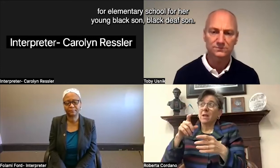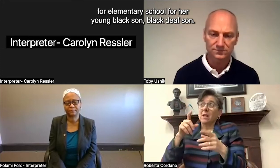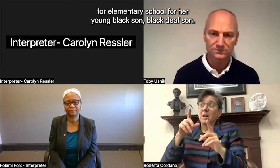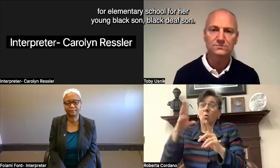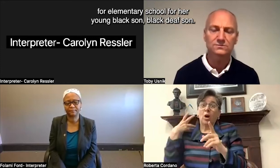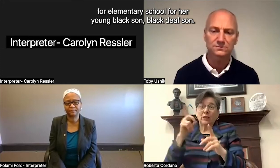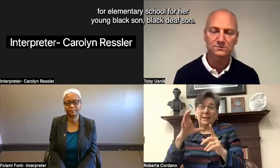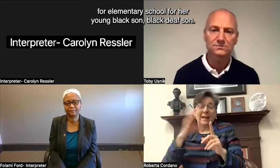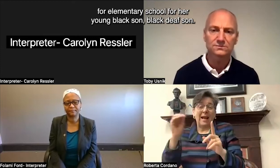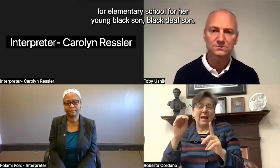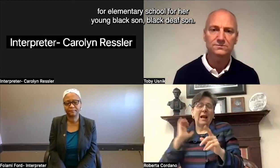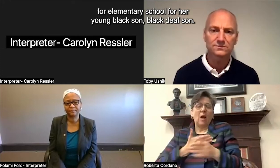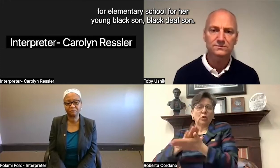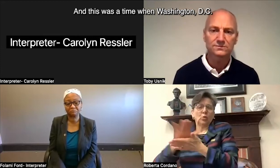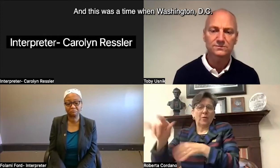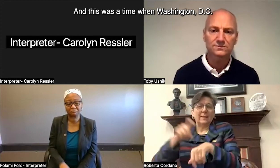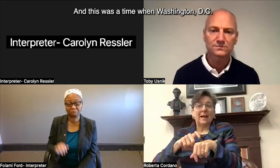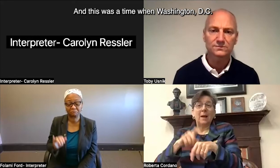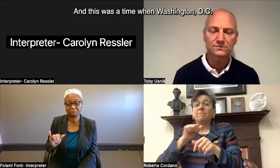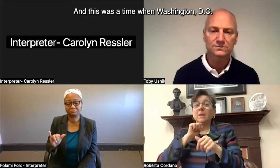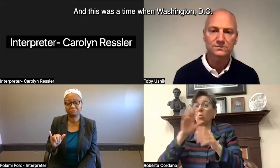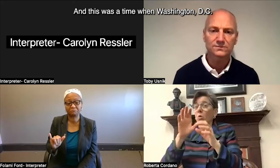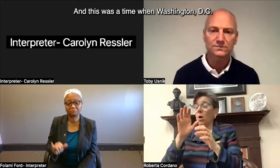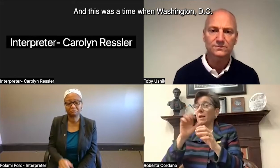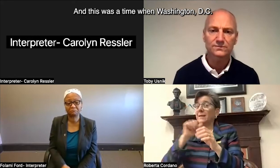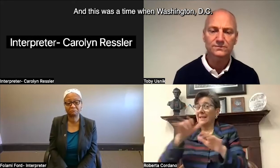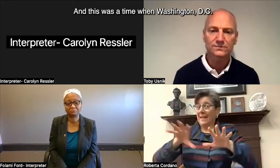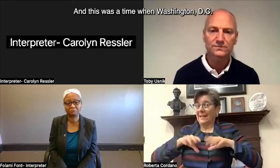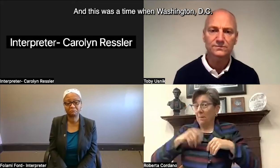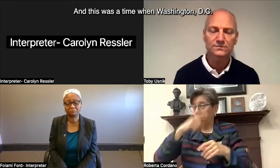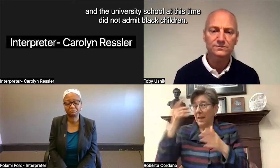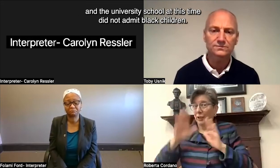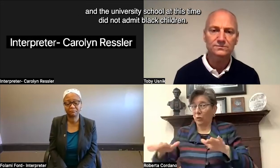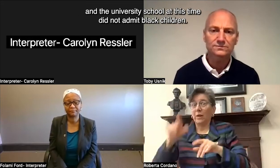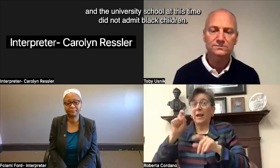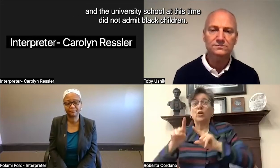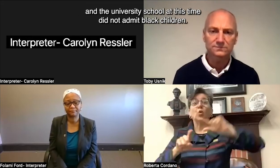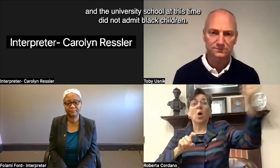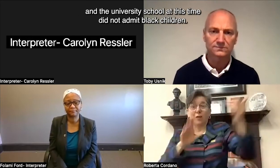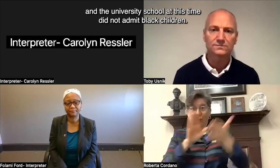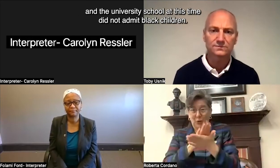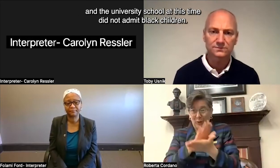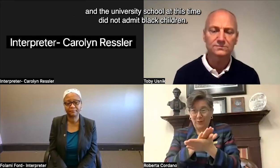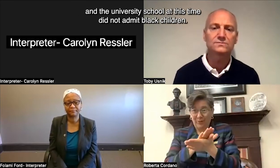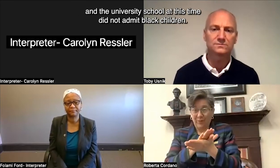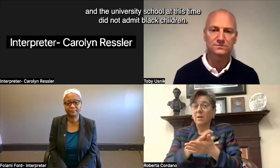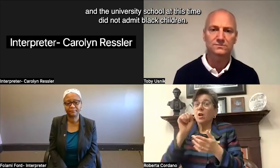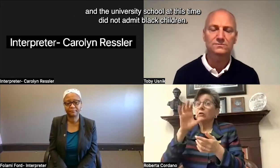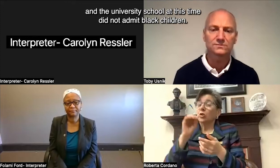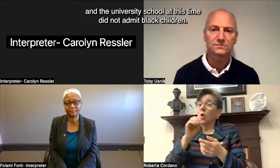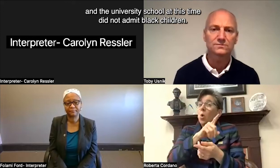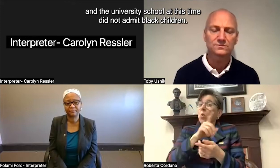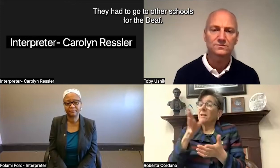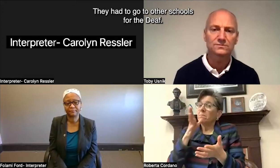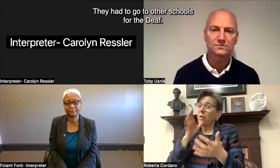Black deaf son. And this was a time when Washington DC and the university school at this time did not admit Black children. They had to go to